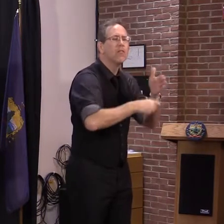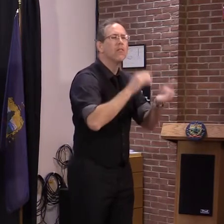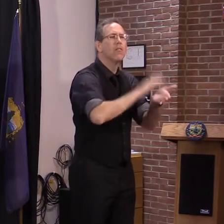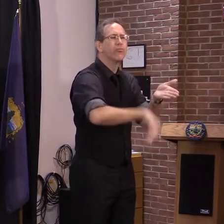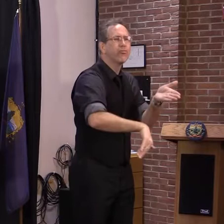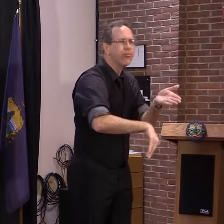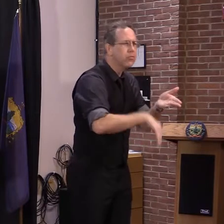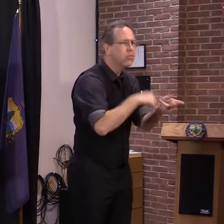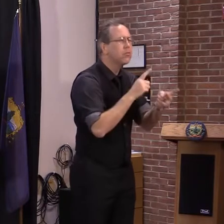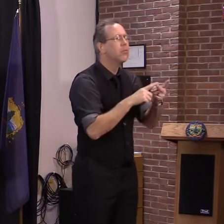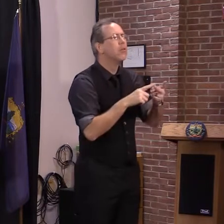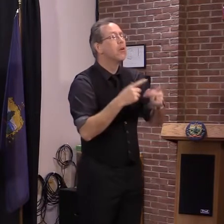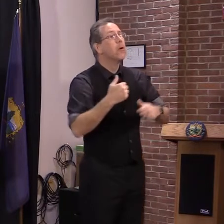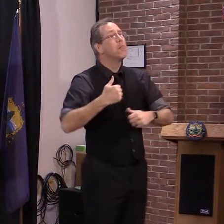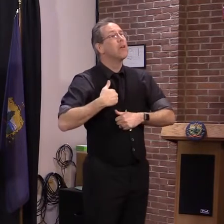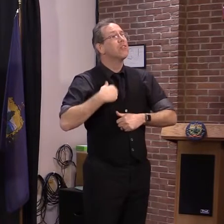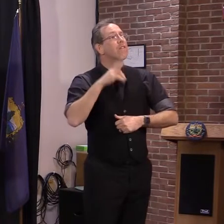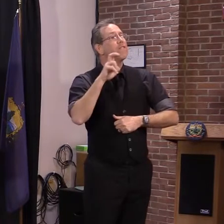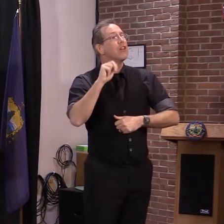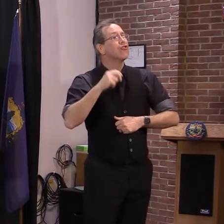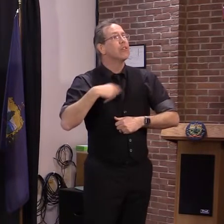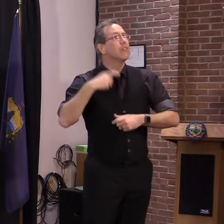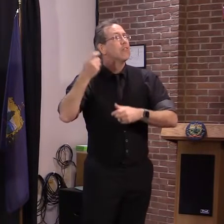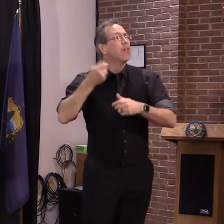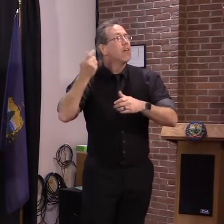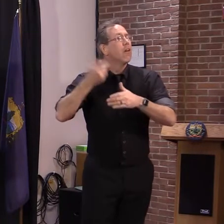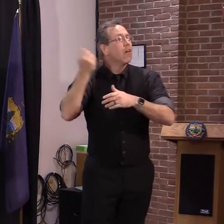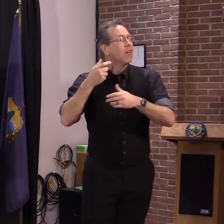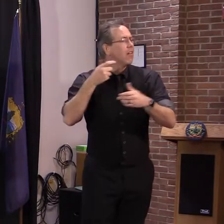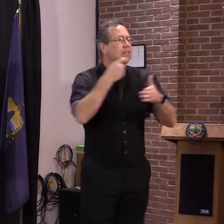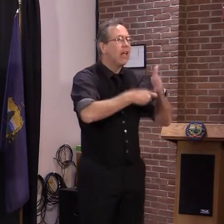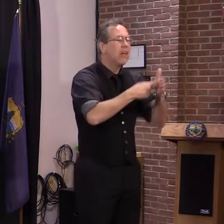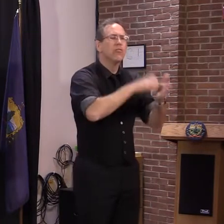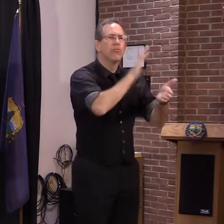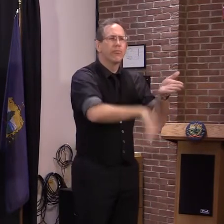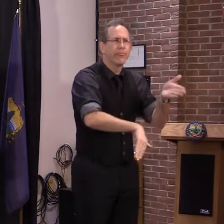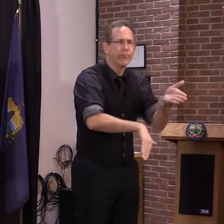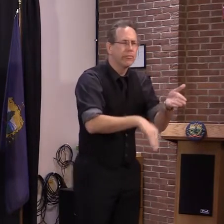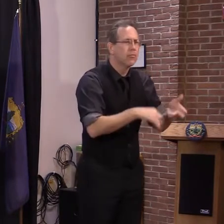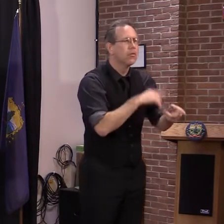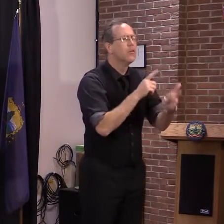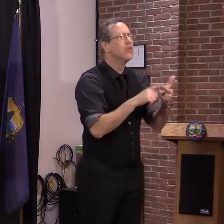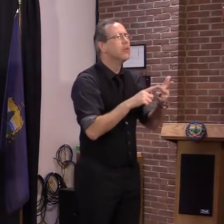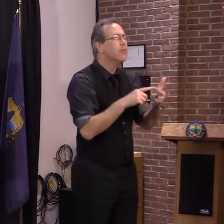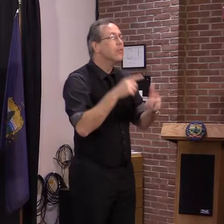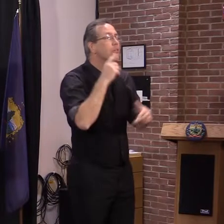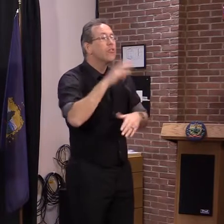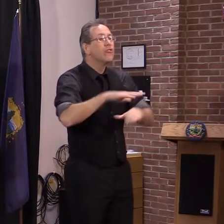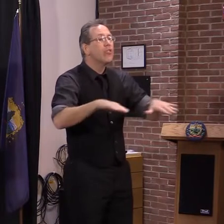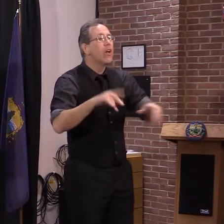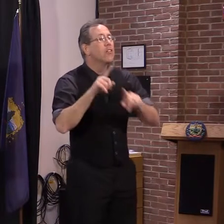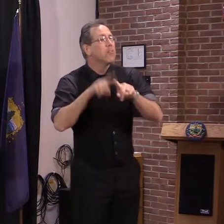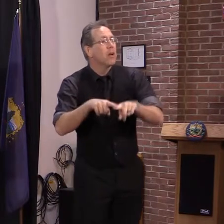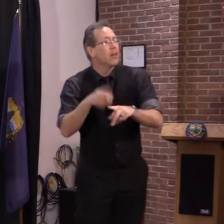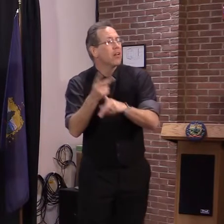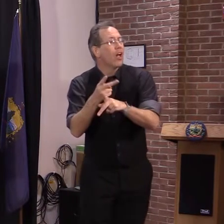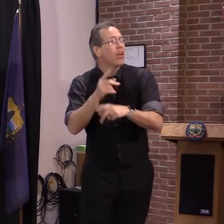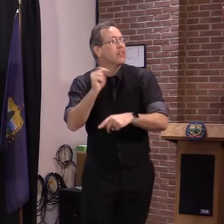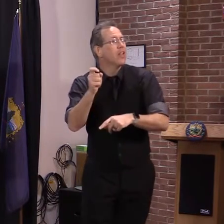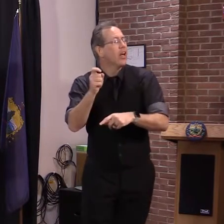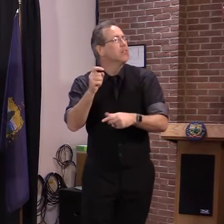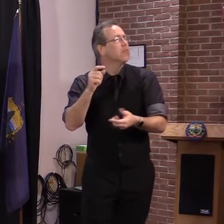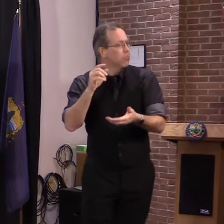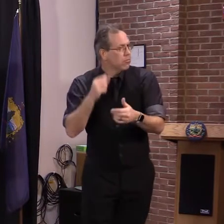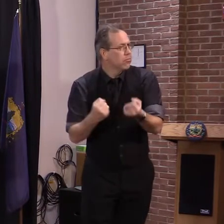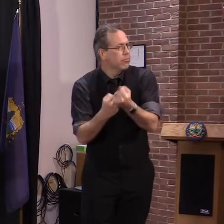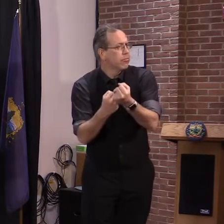tax on military pensions, expanding Vermont's child and dependent care tax credit, allowing Vermonters to